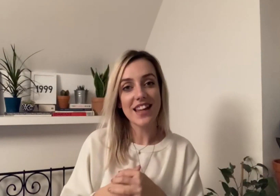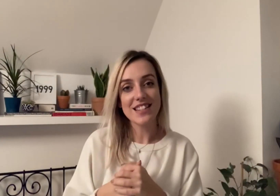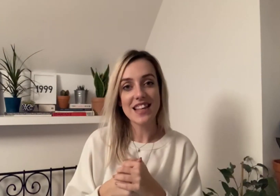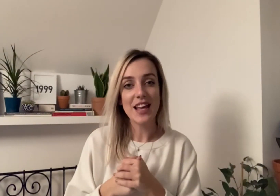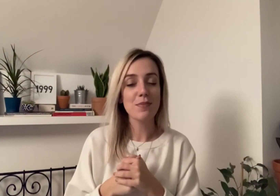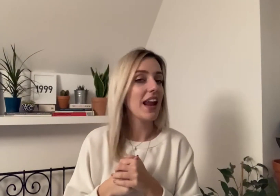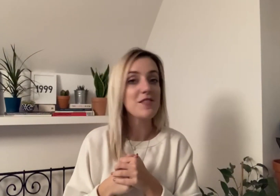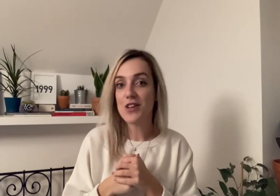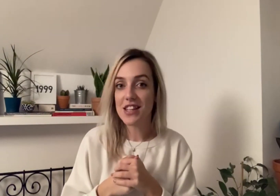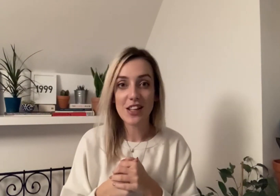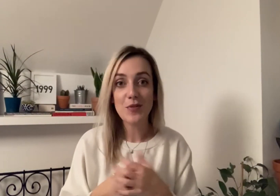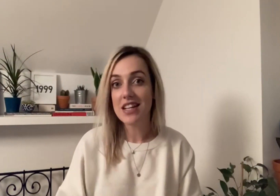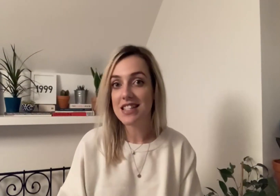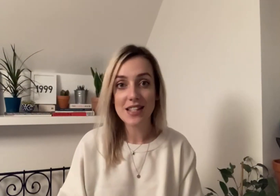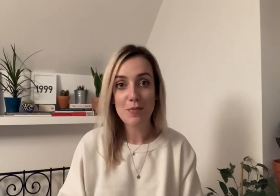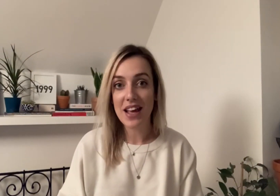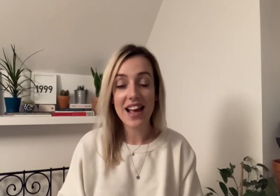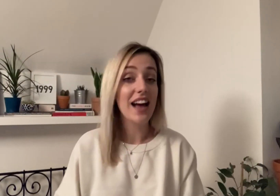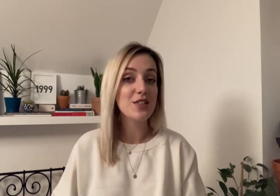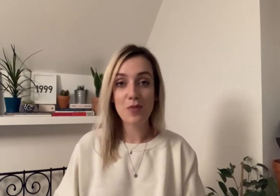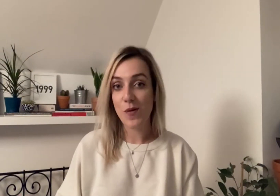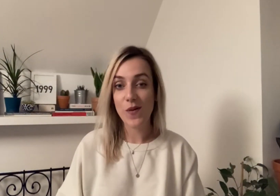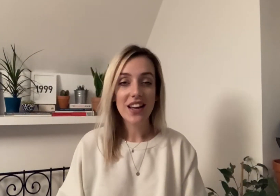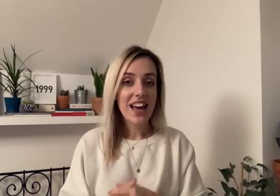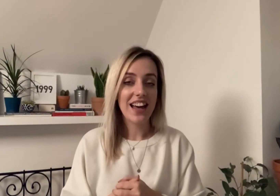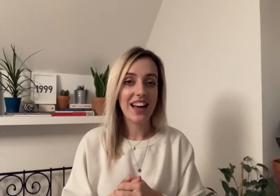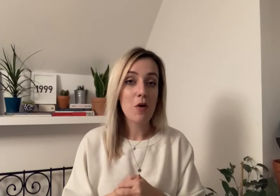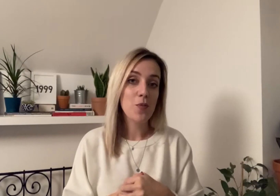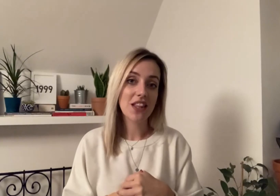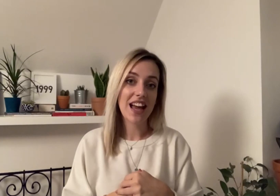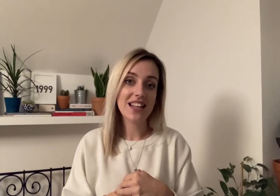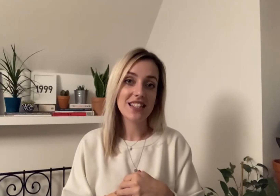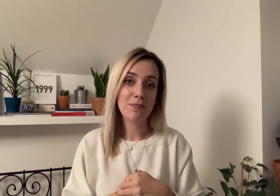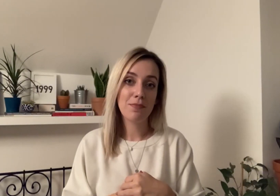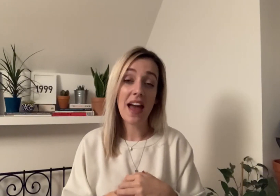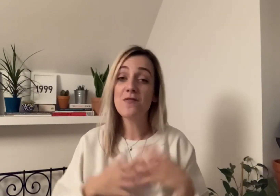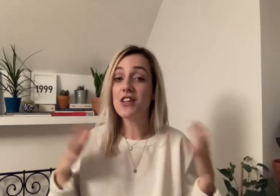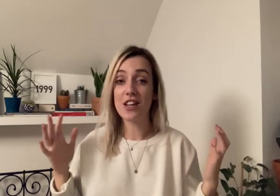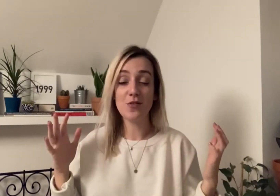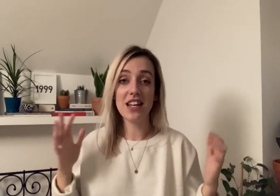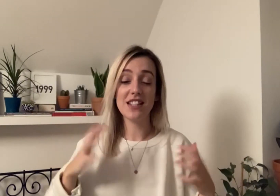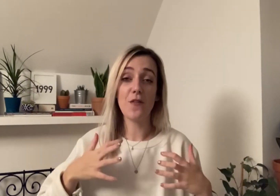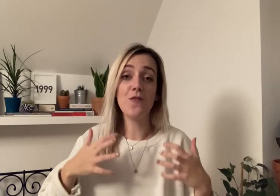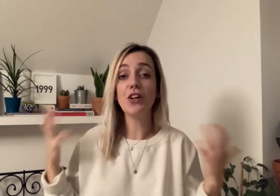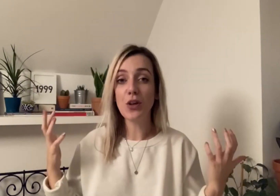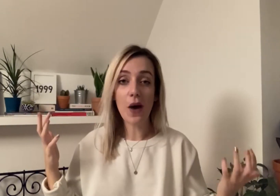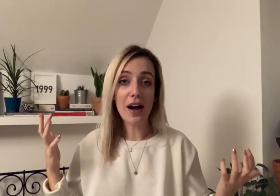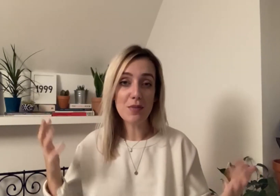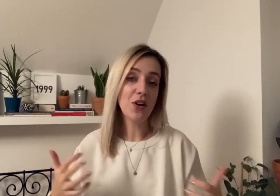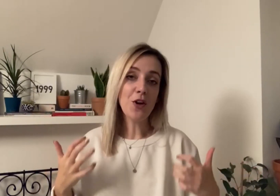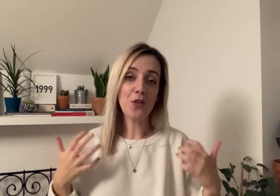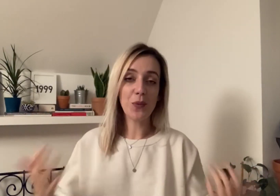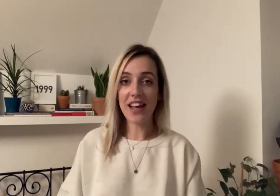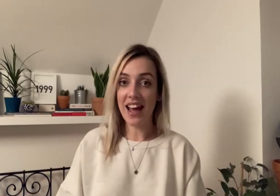time together today has been everything that you needed it to be and more. I'm hoping that it's everything you need to fill you